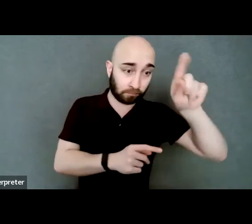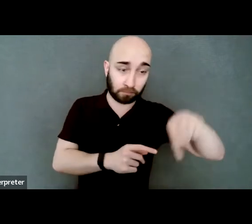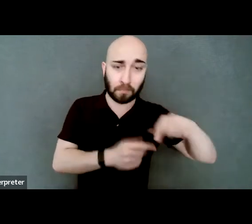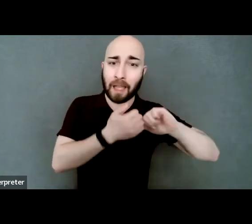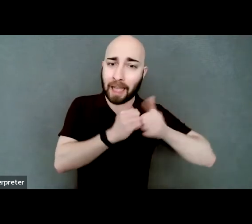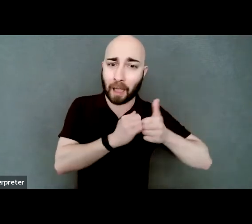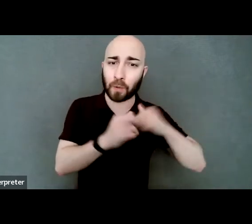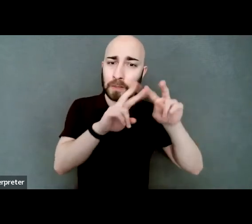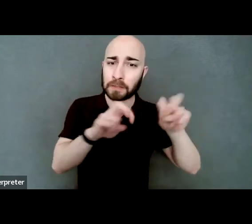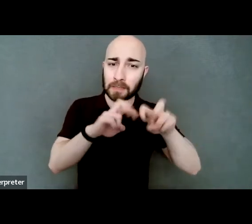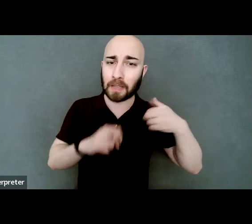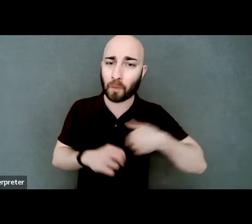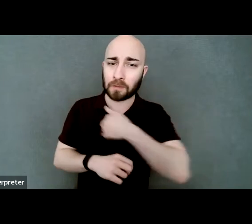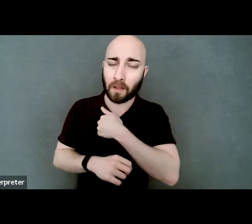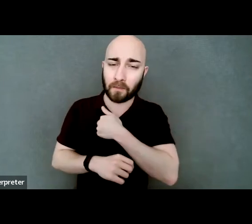to say